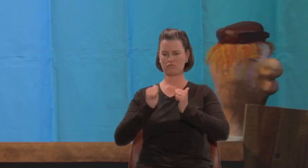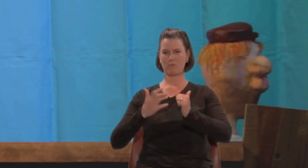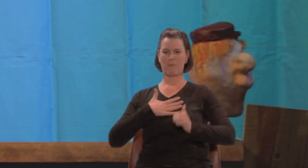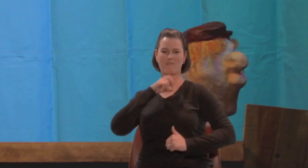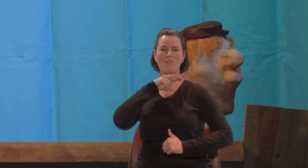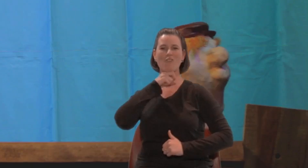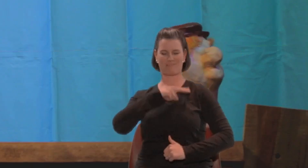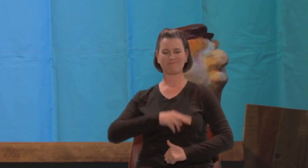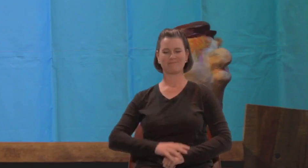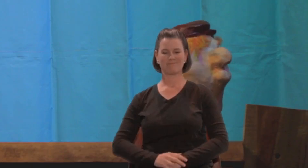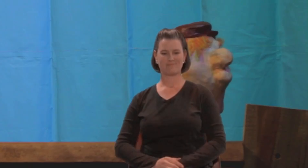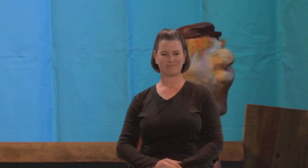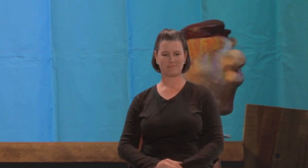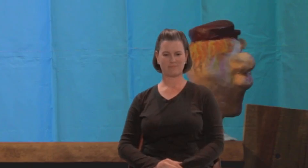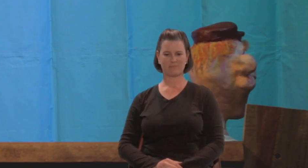Froggy.